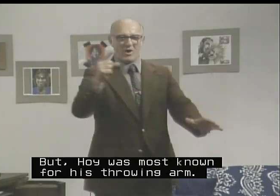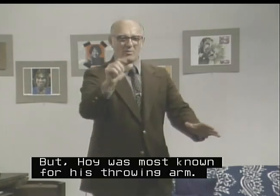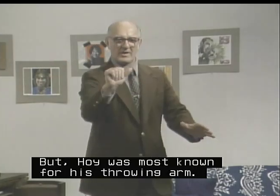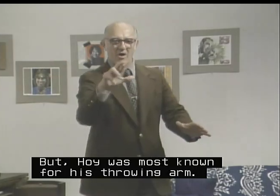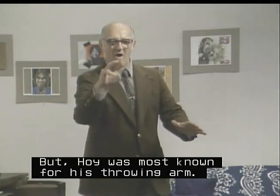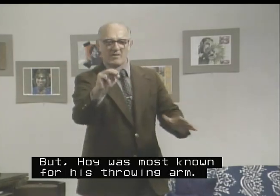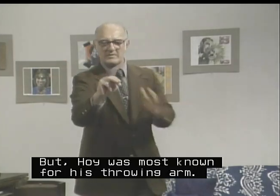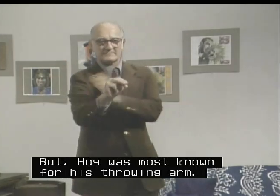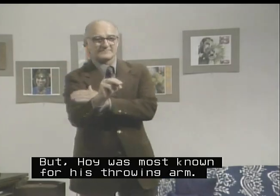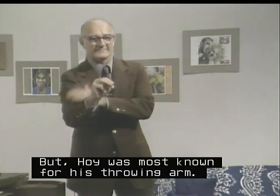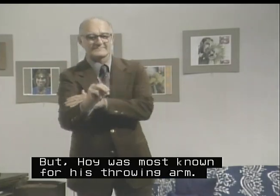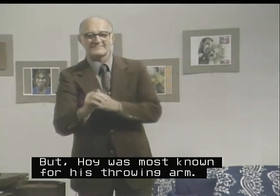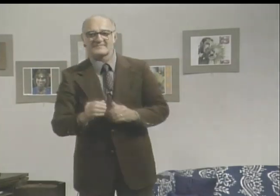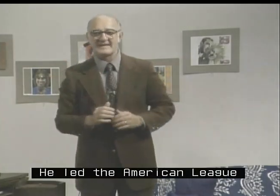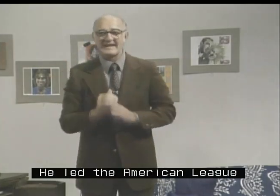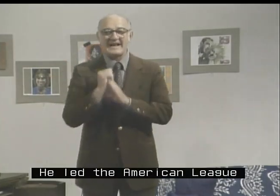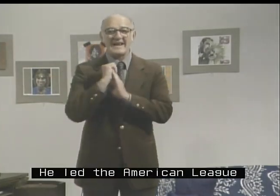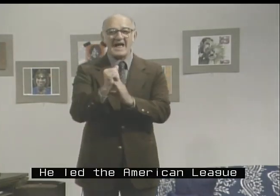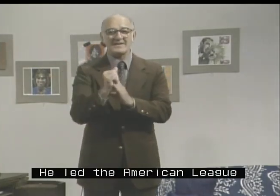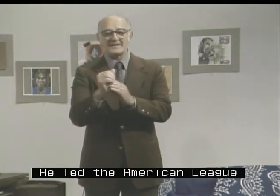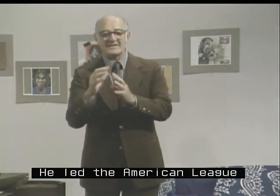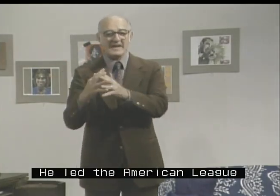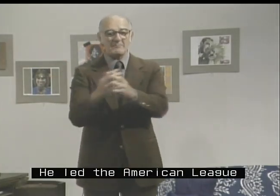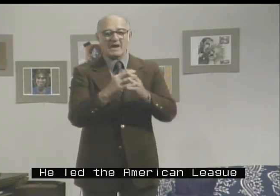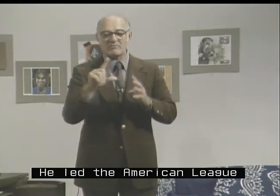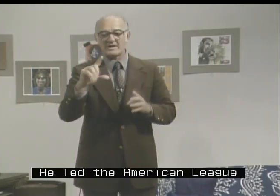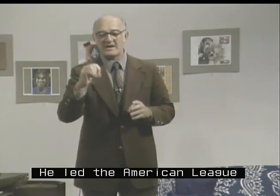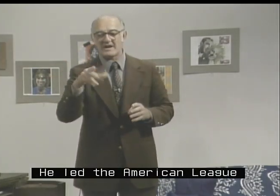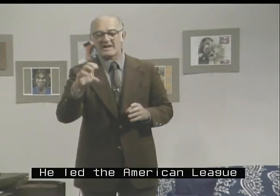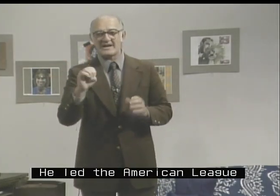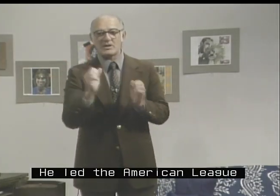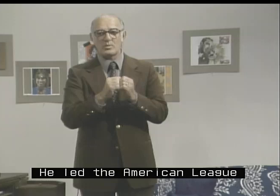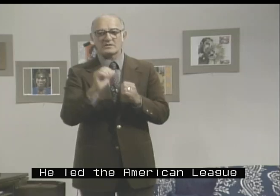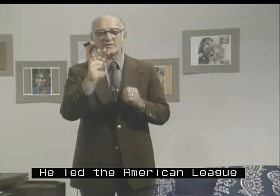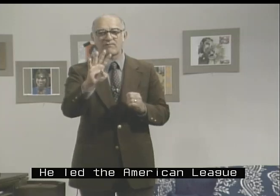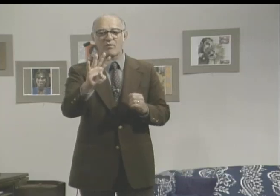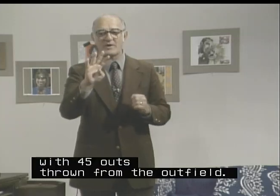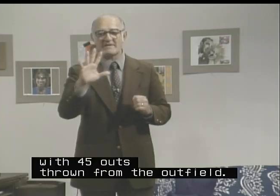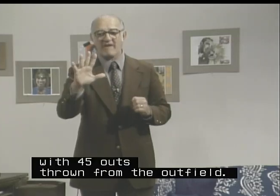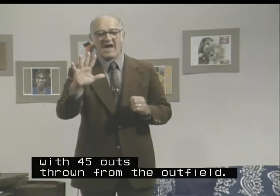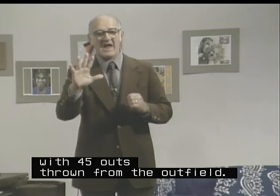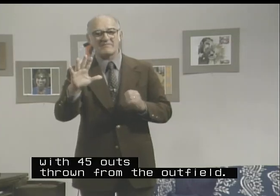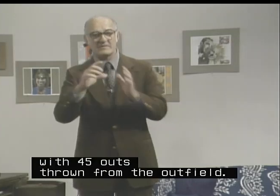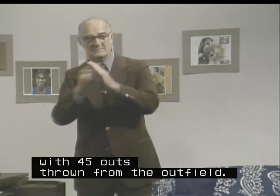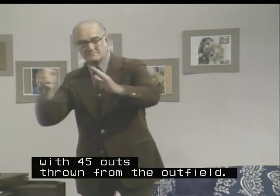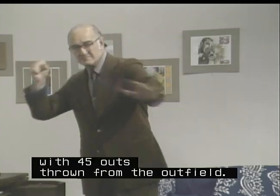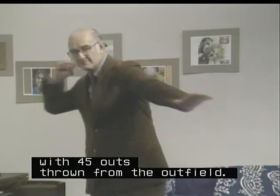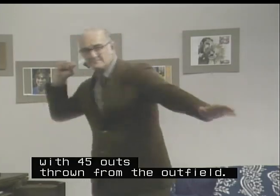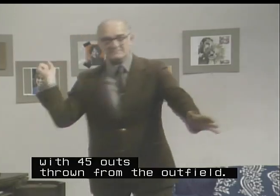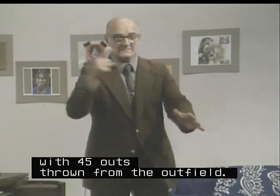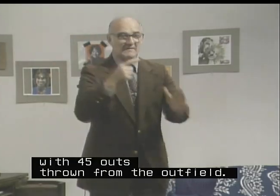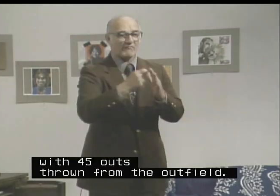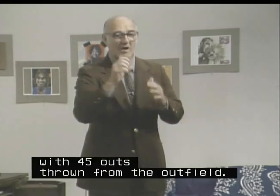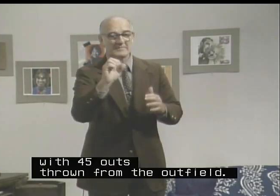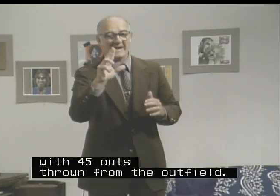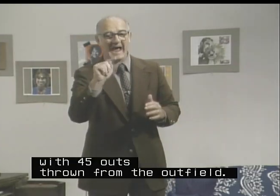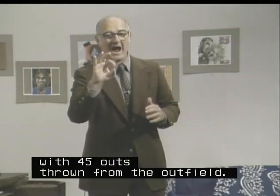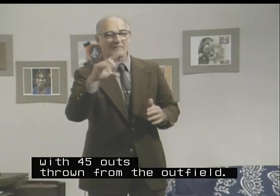throwing arm. He led the American League with 45 from the